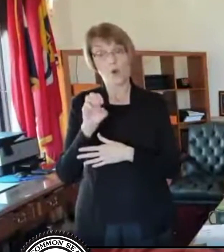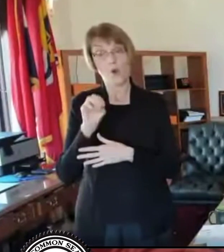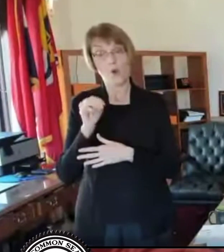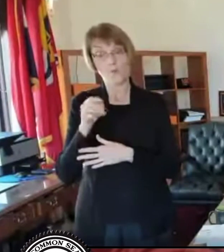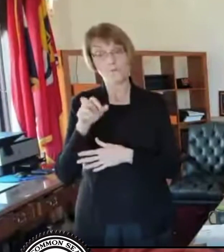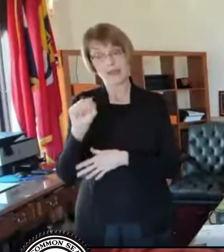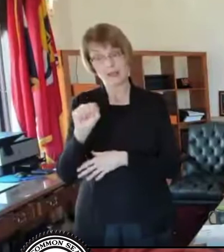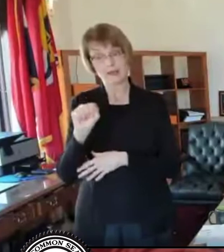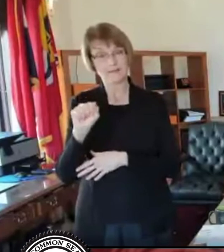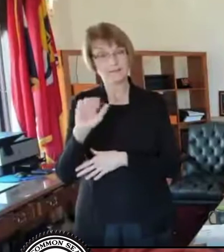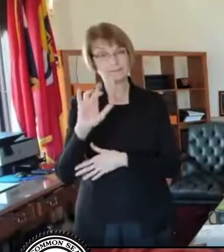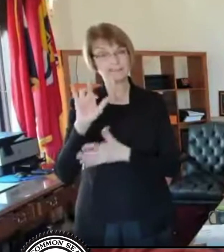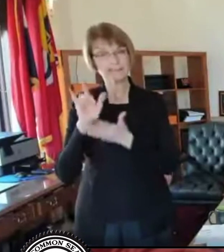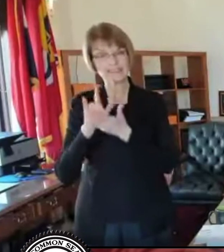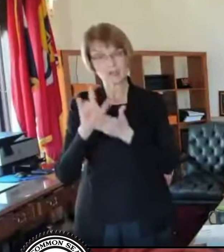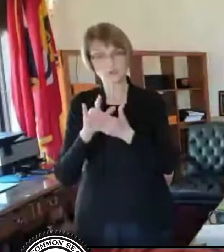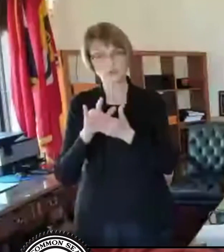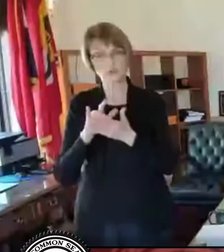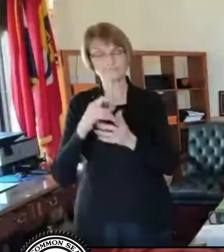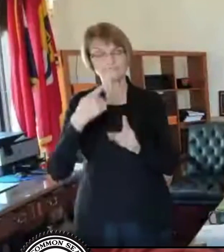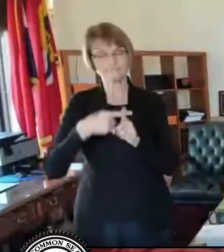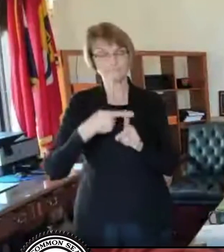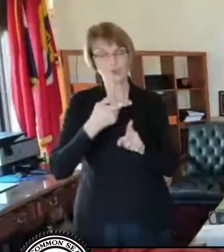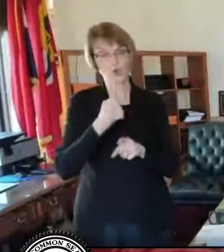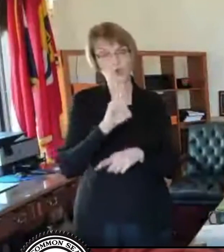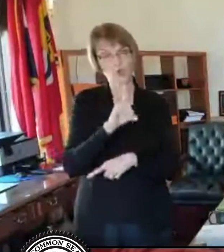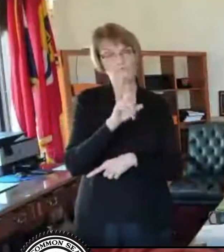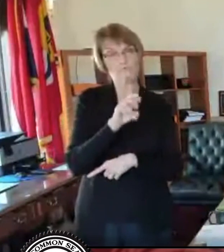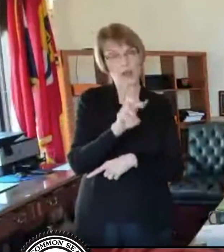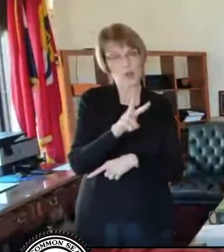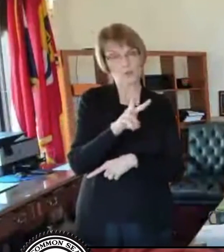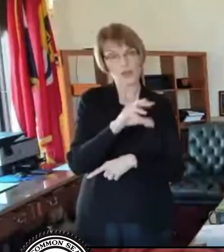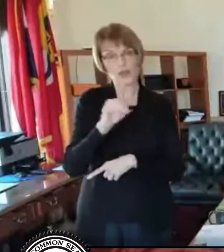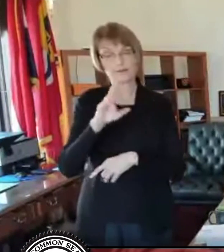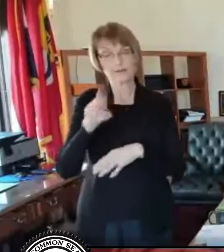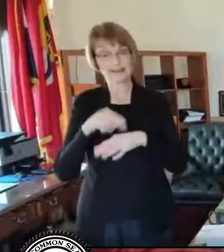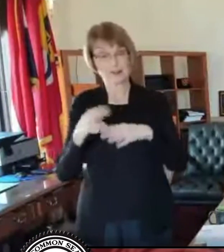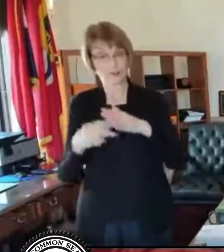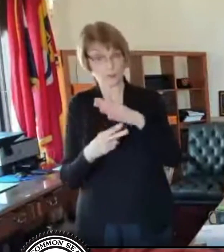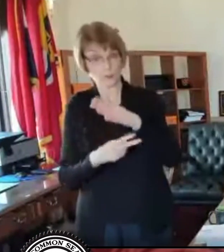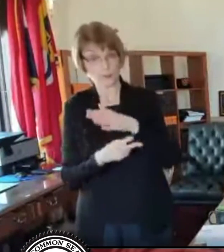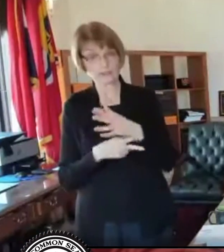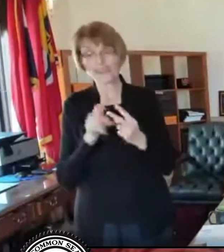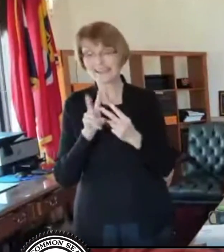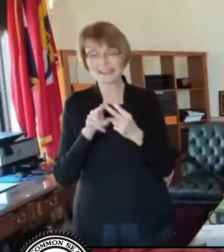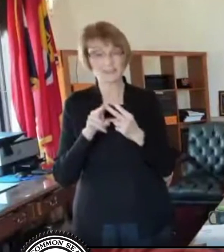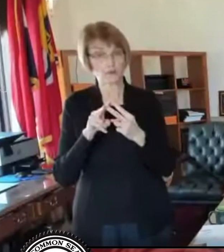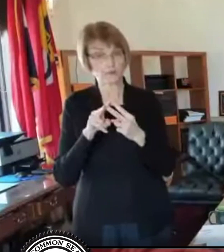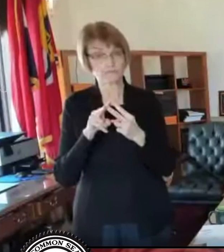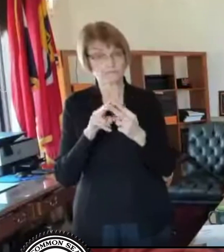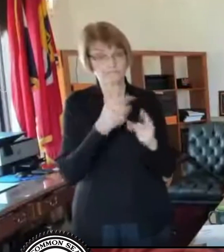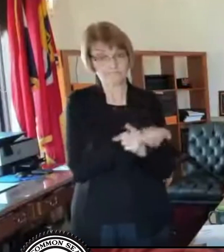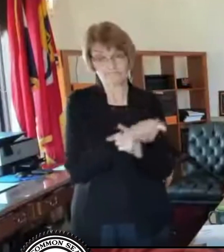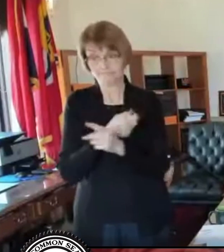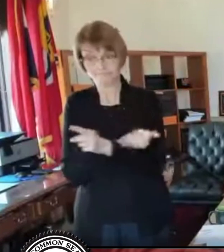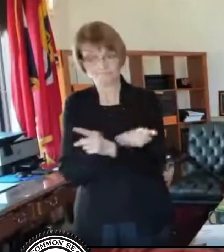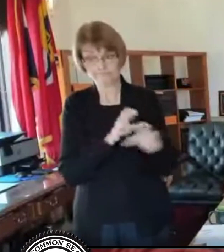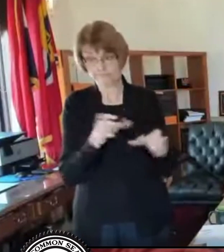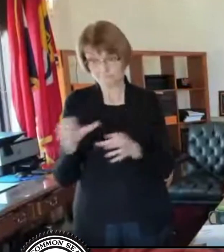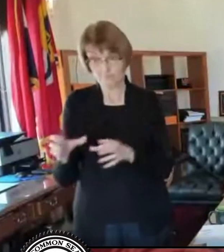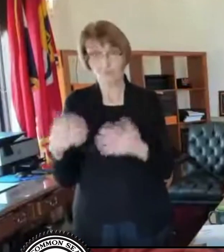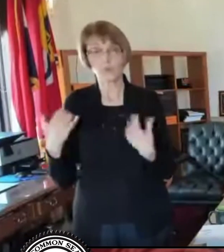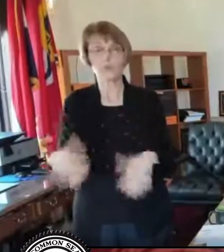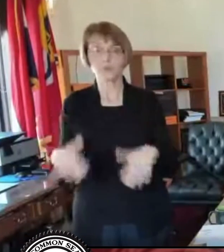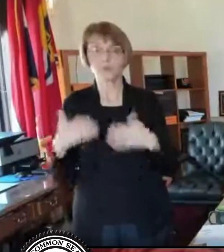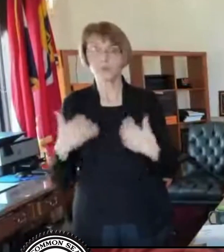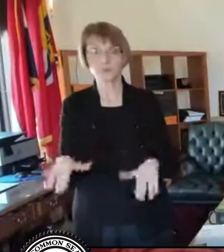and Natural Bridge. It is a really, if you were there at either of those events, you know what a big effort it is. It takes